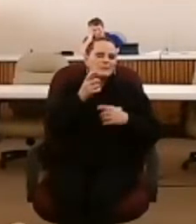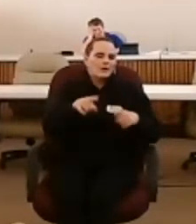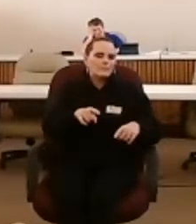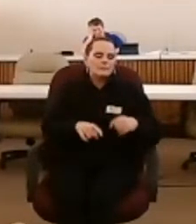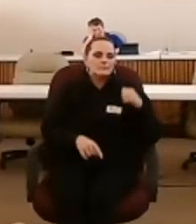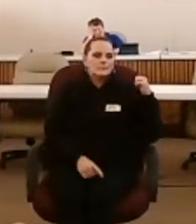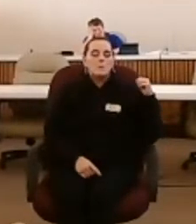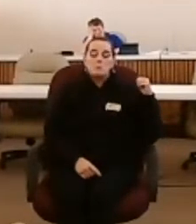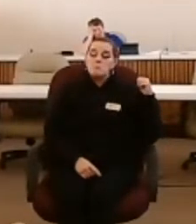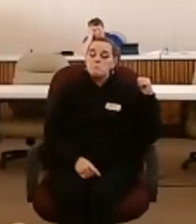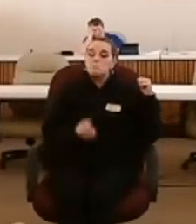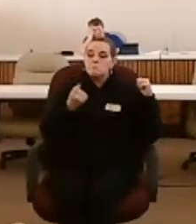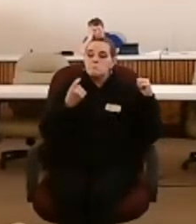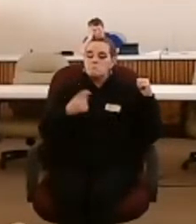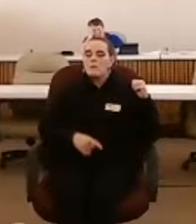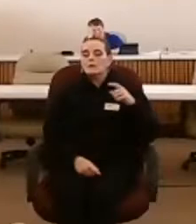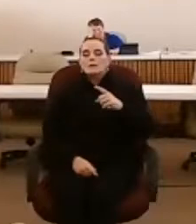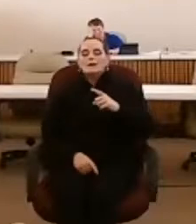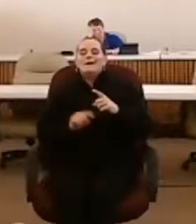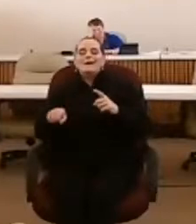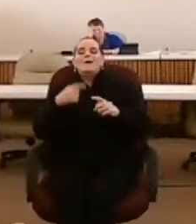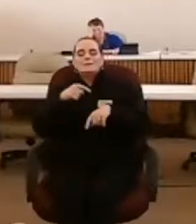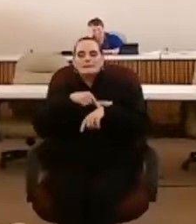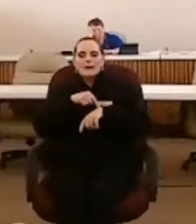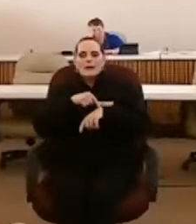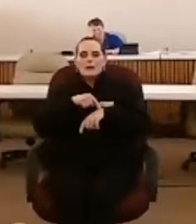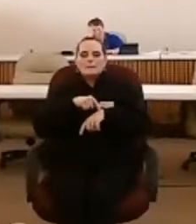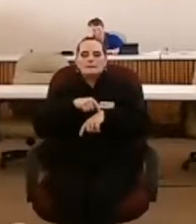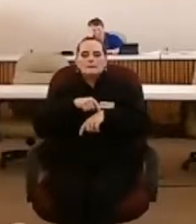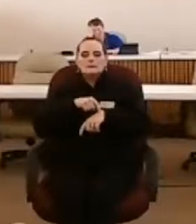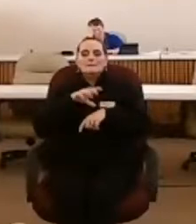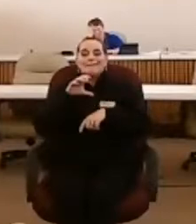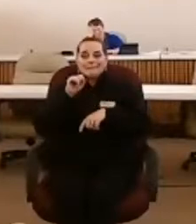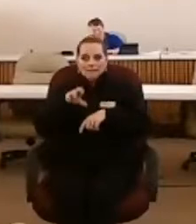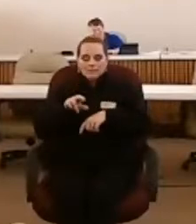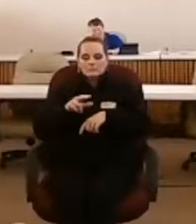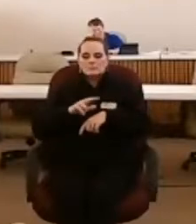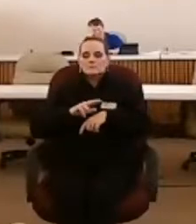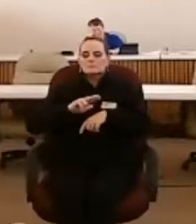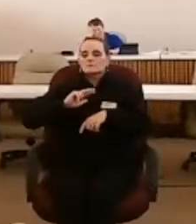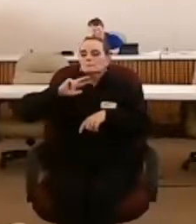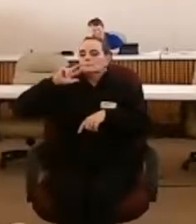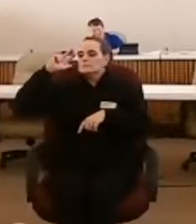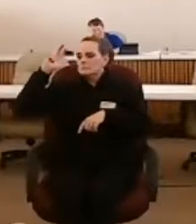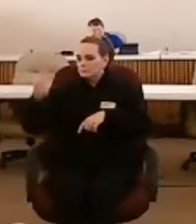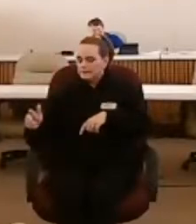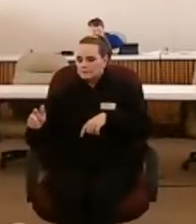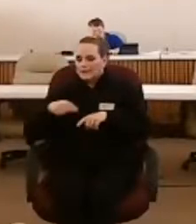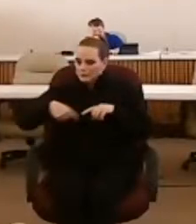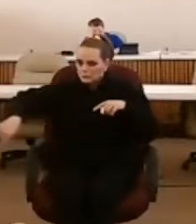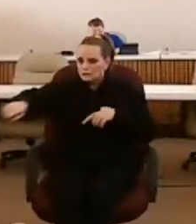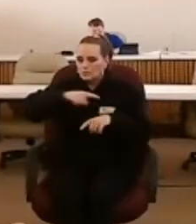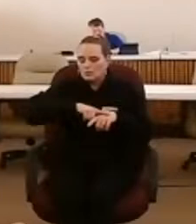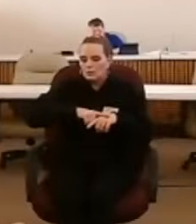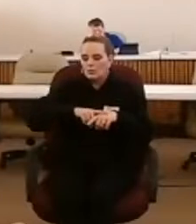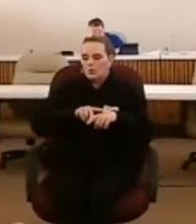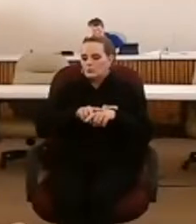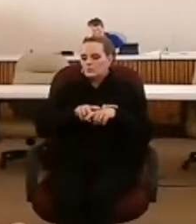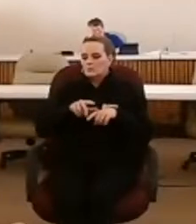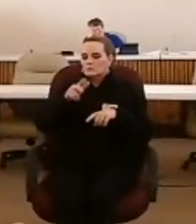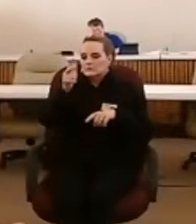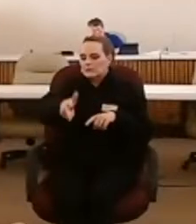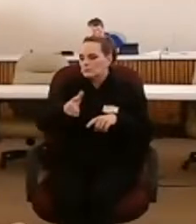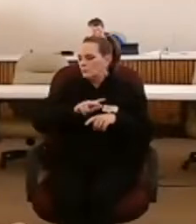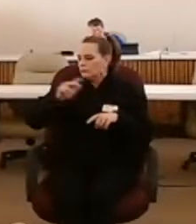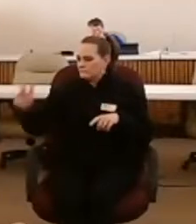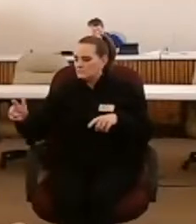only time a car gets parked on the circle or even on the side is, let's say you're getting,